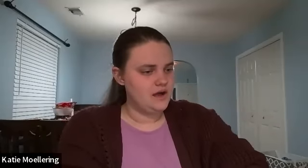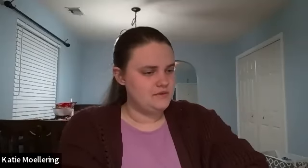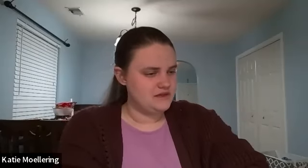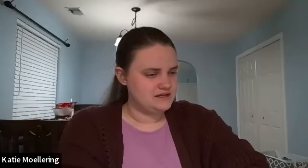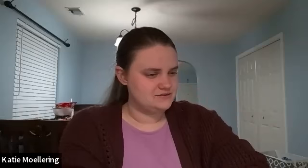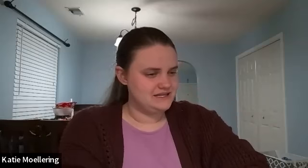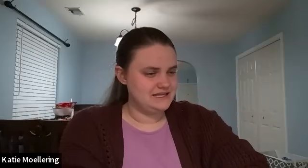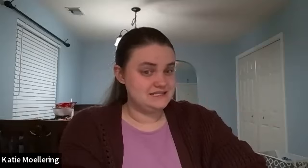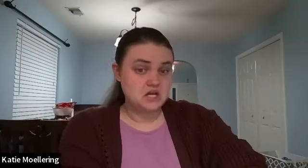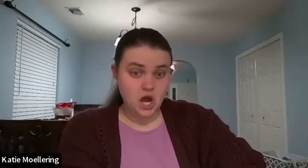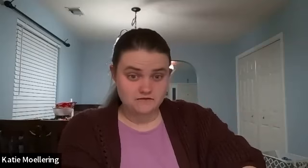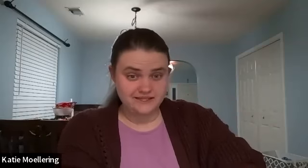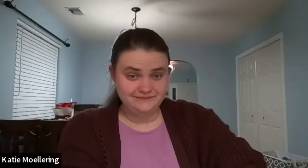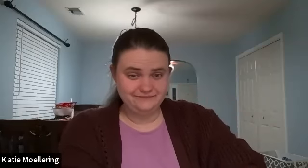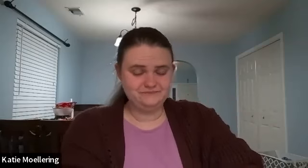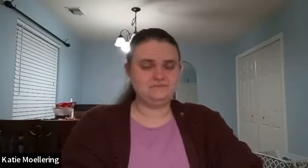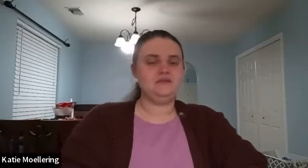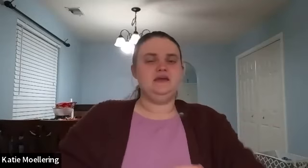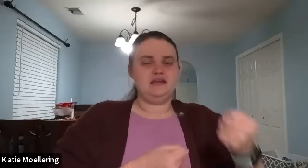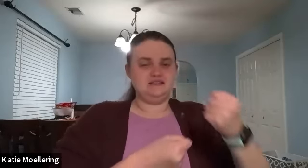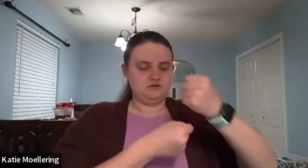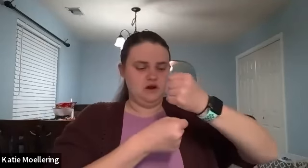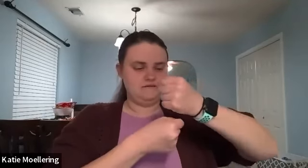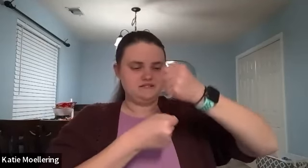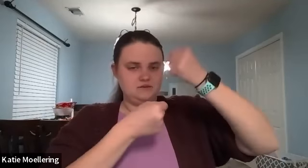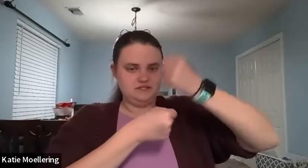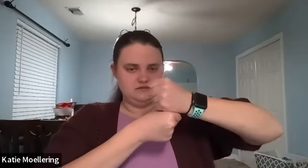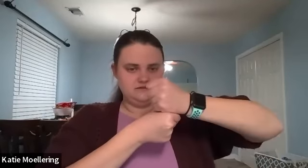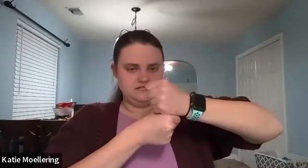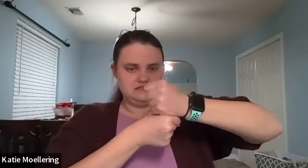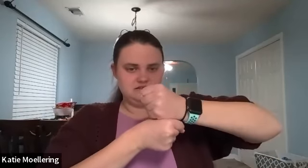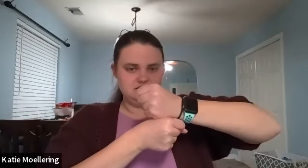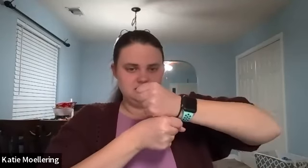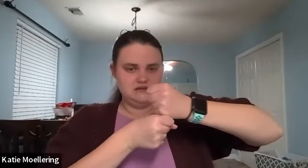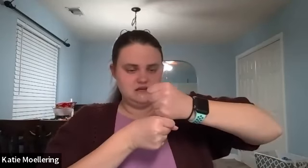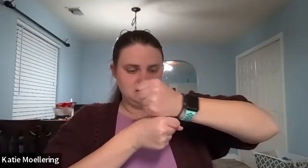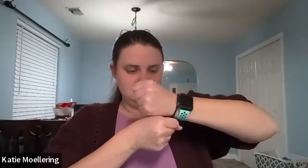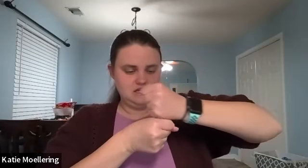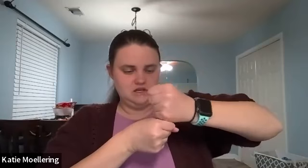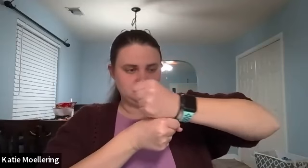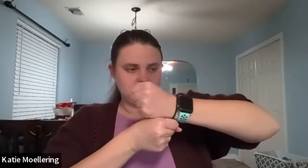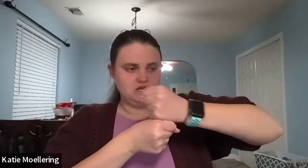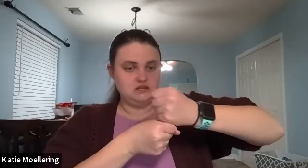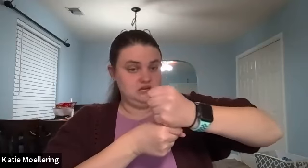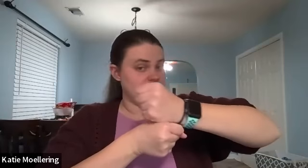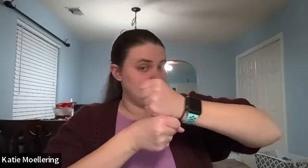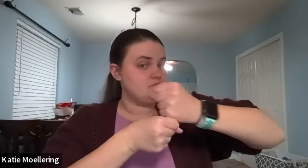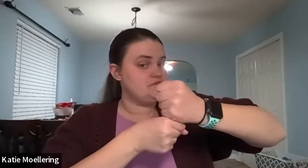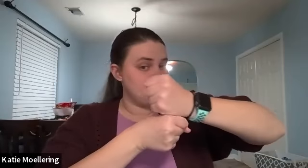them. The next one is coffee. And so coffee is going to be two fists, and you're gonna keep them flat, but